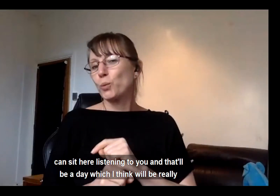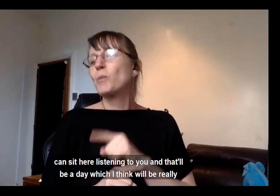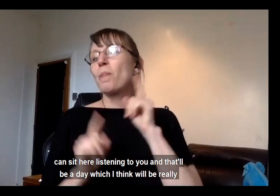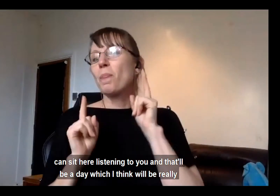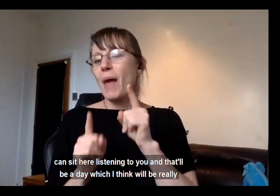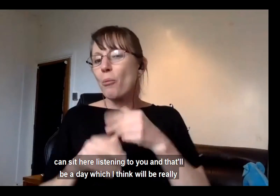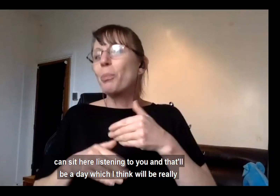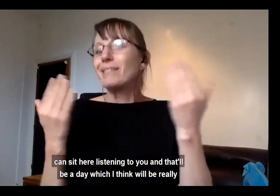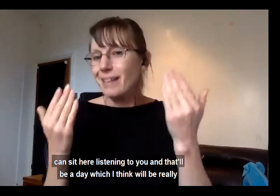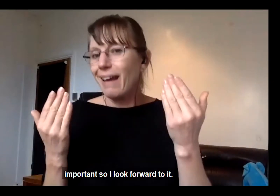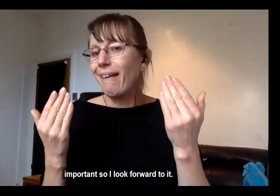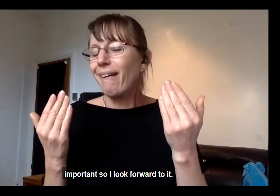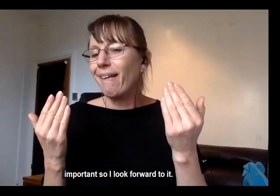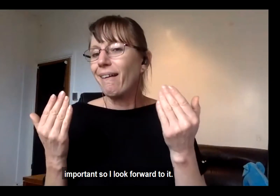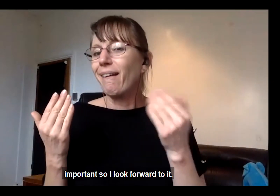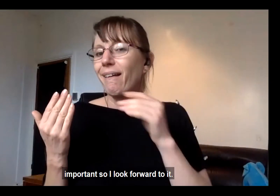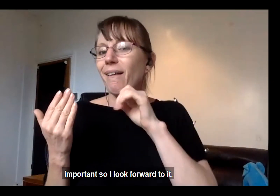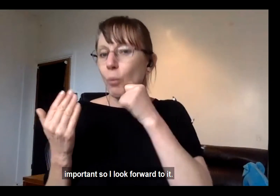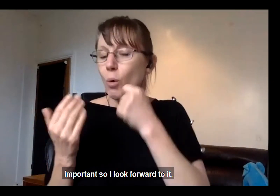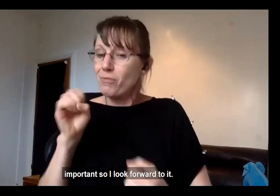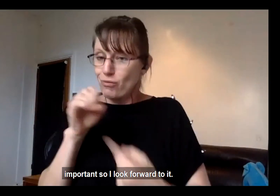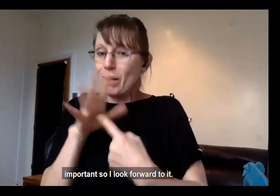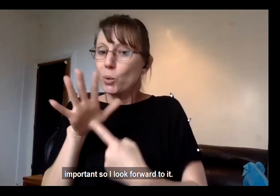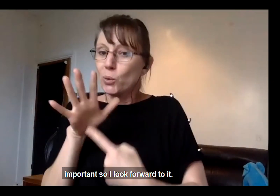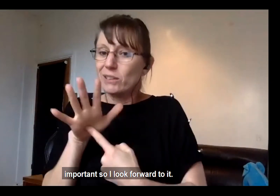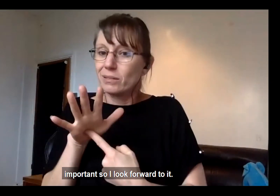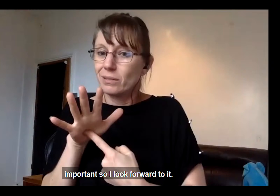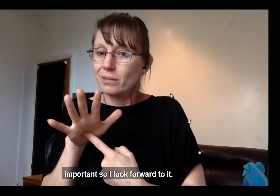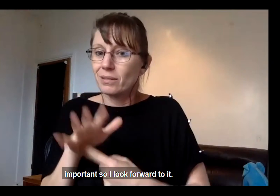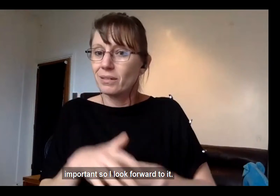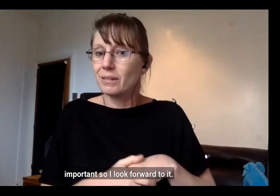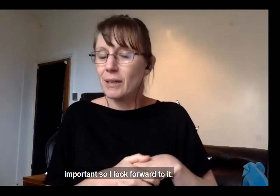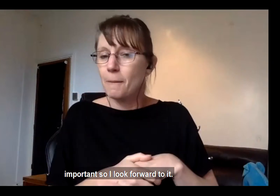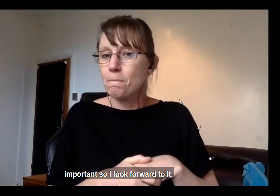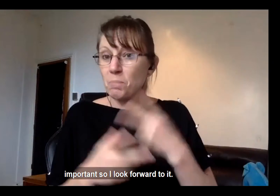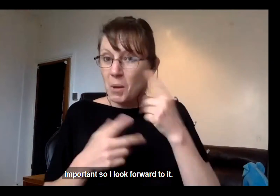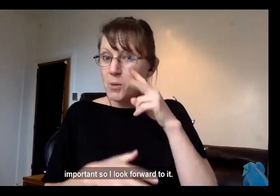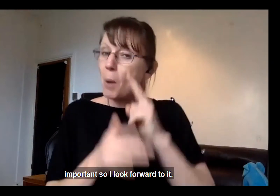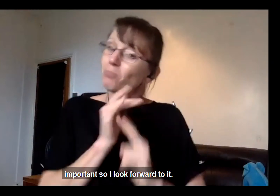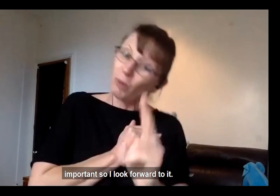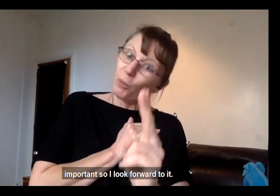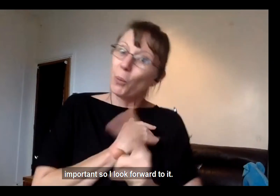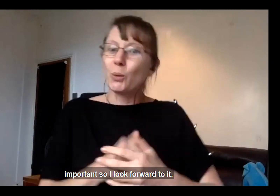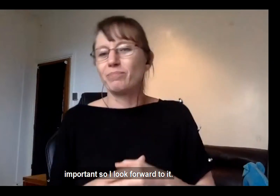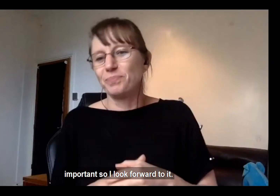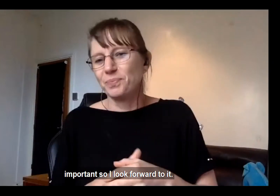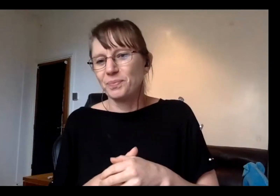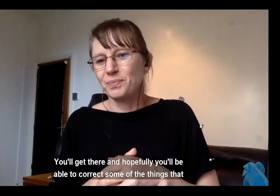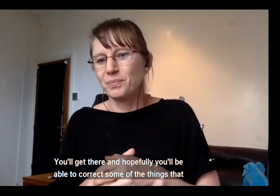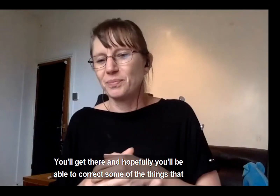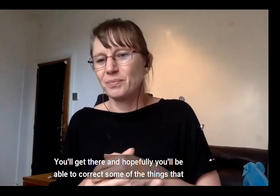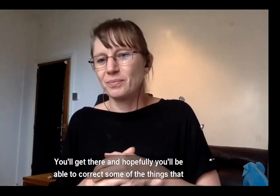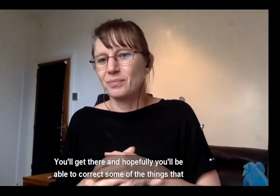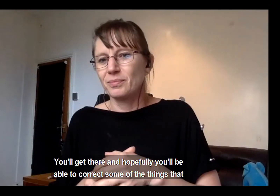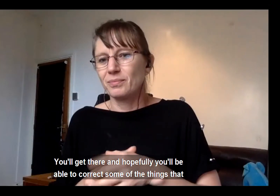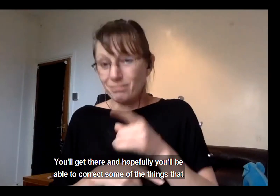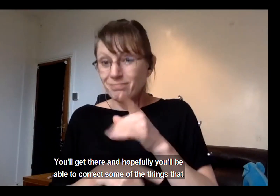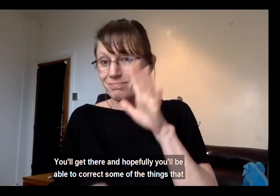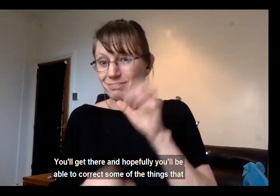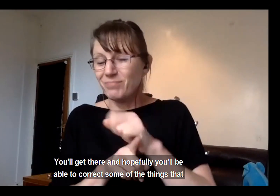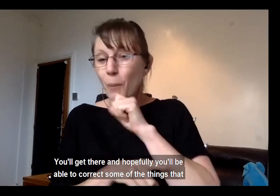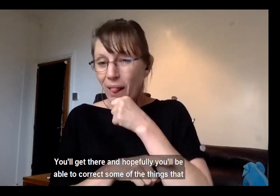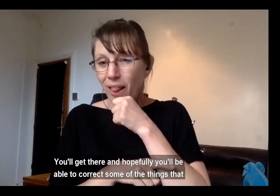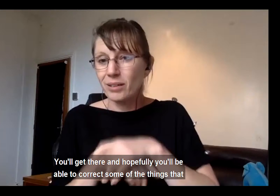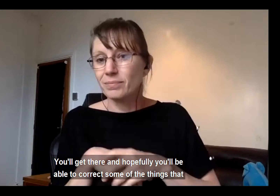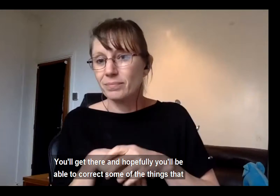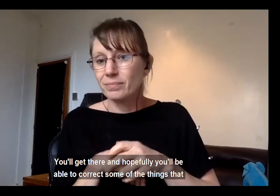a day which I think will be really important. So I look forward to it. You'll get there,